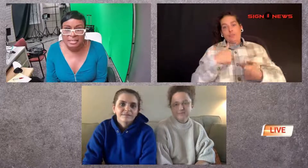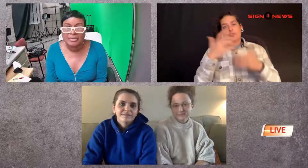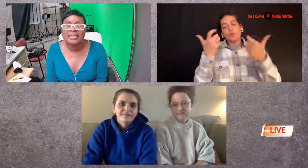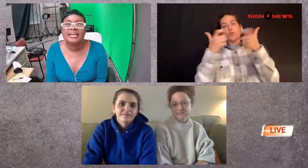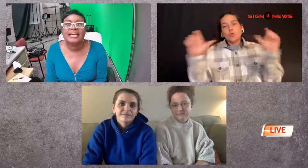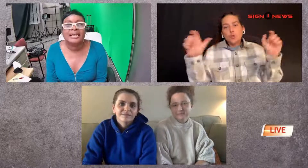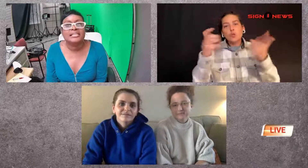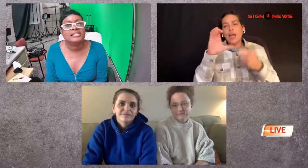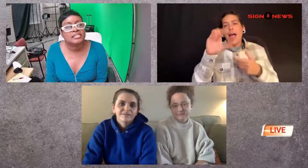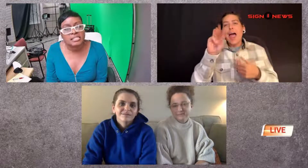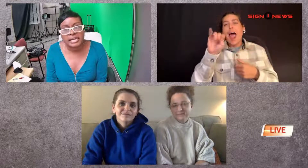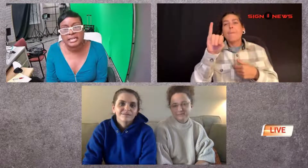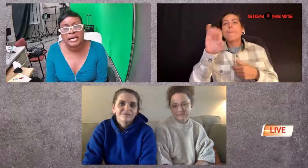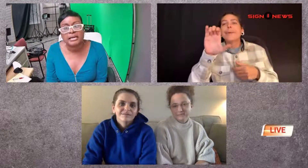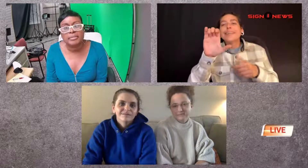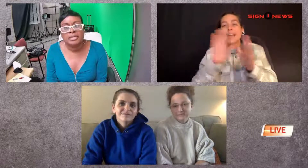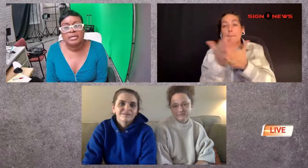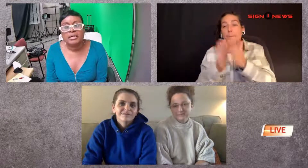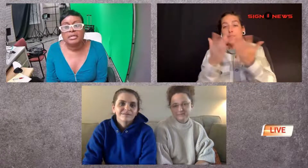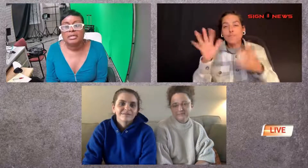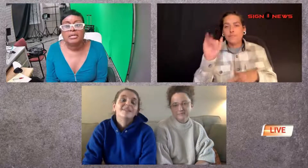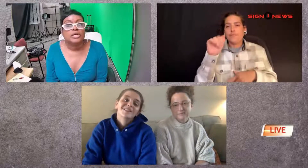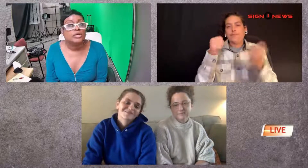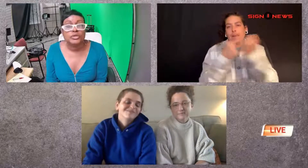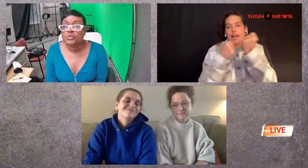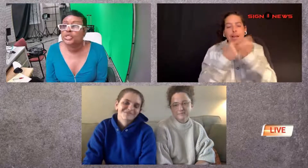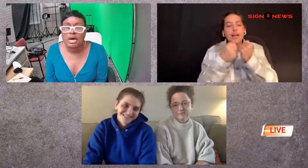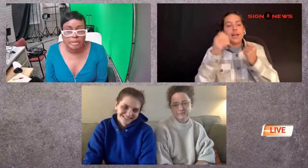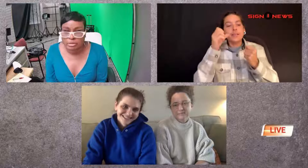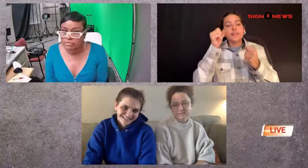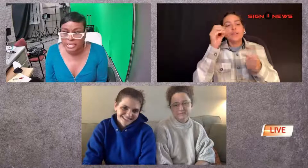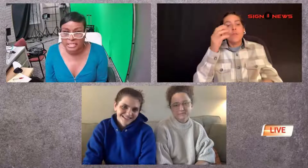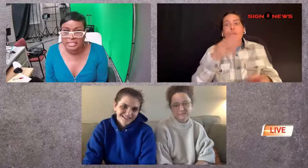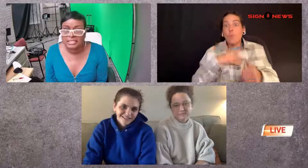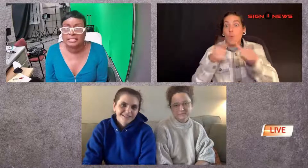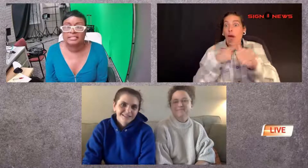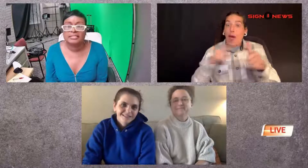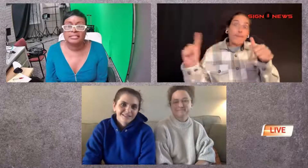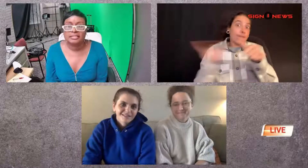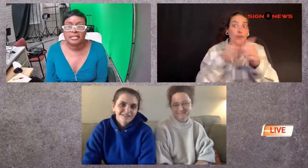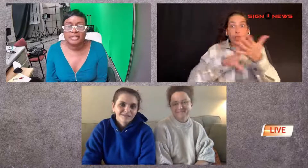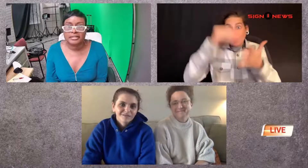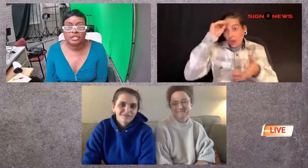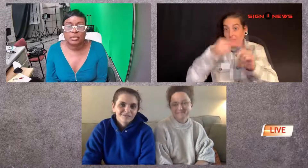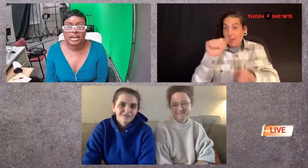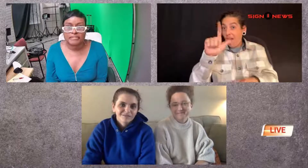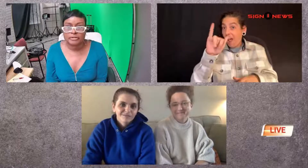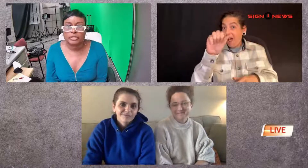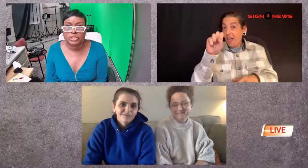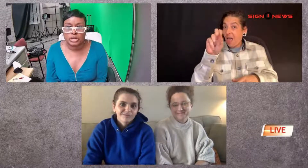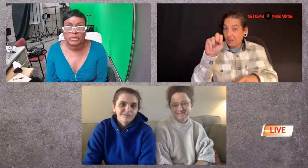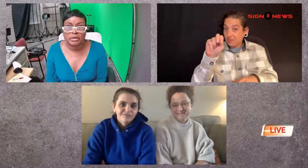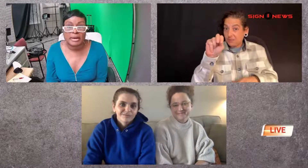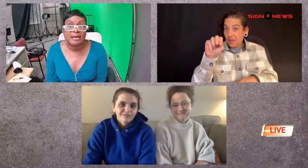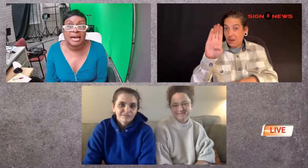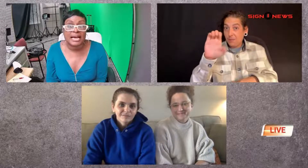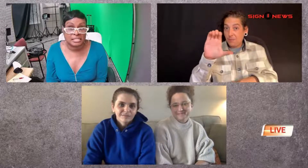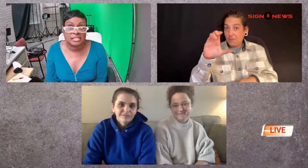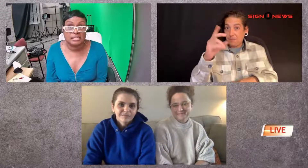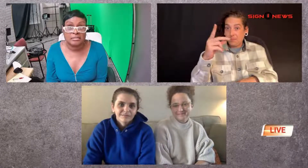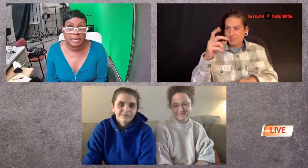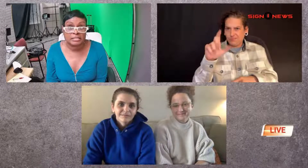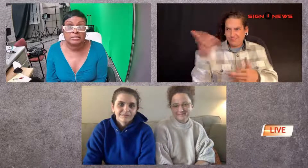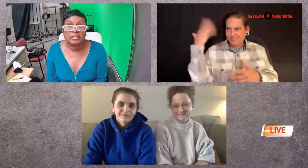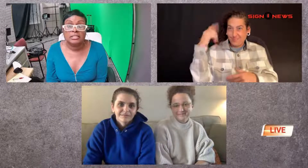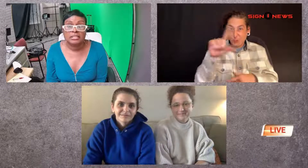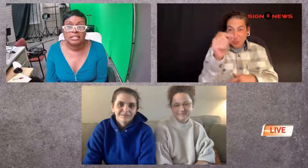you know, and it's exciting. I'm a huge comic book fan. And so when I first learned about